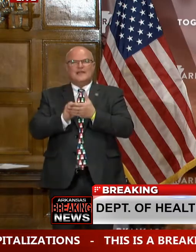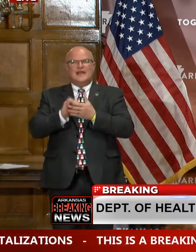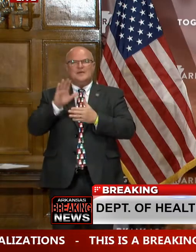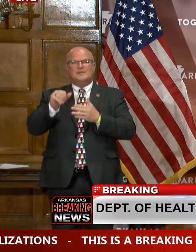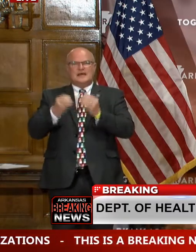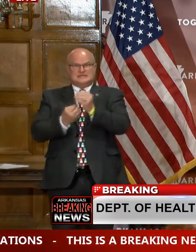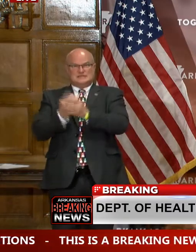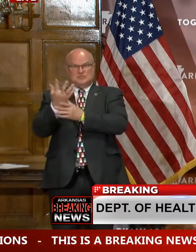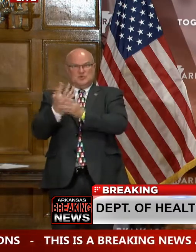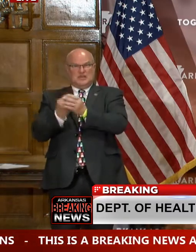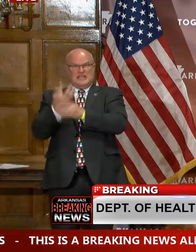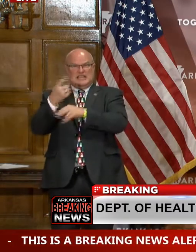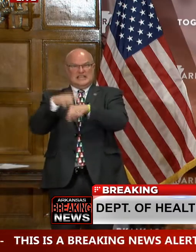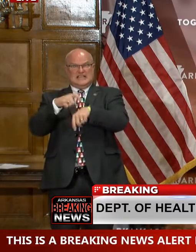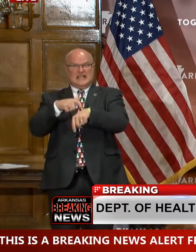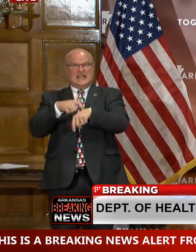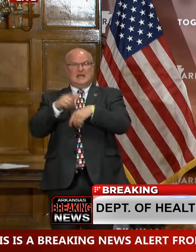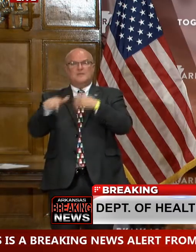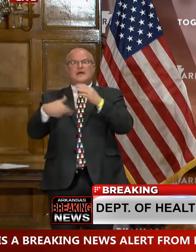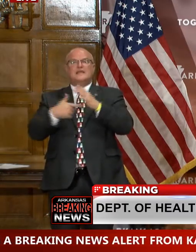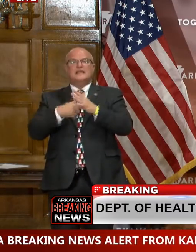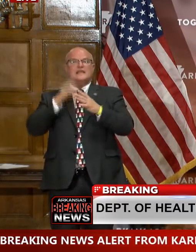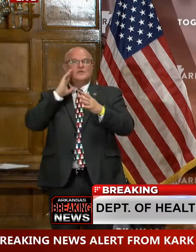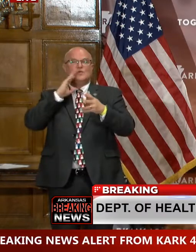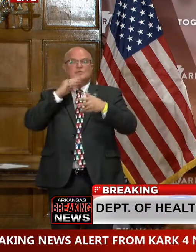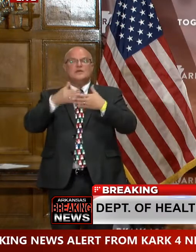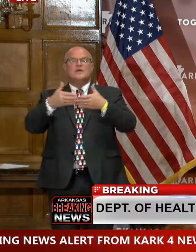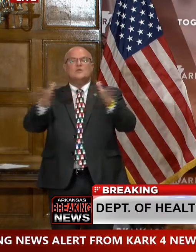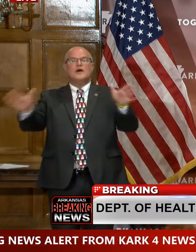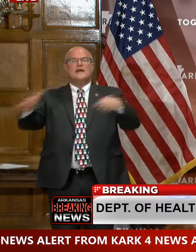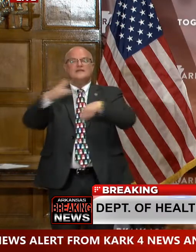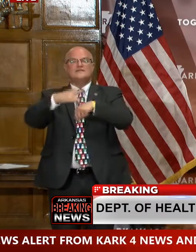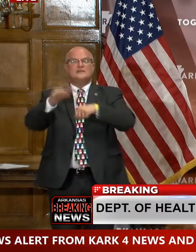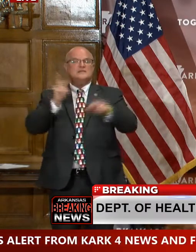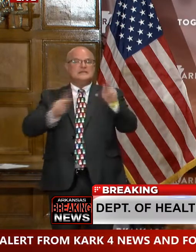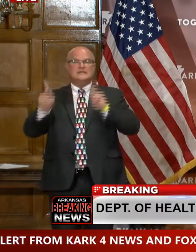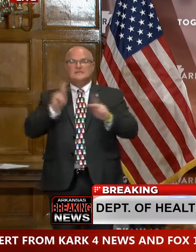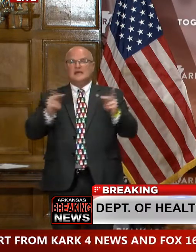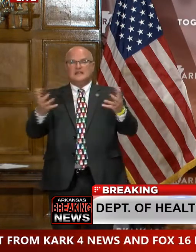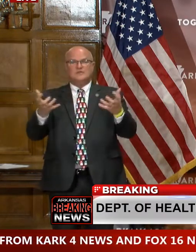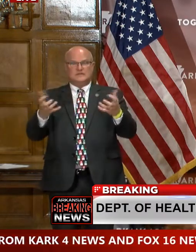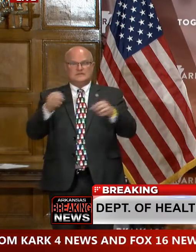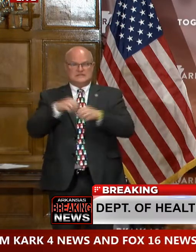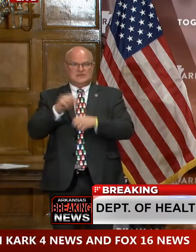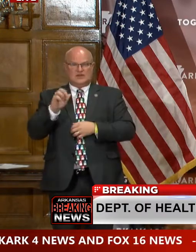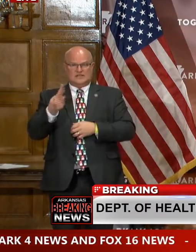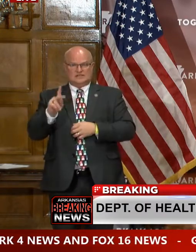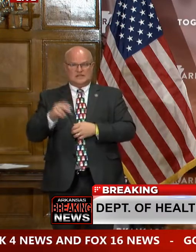late spring this will be widely available to everyone in Arkansas.